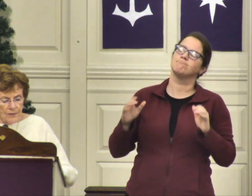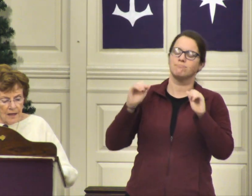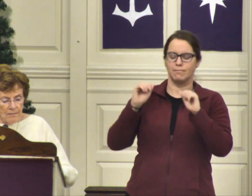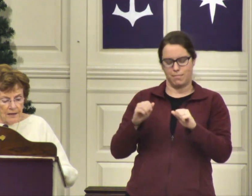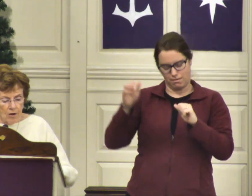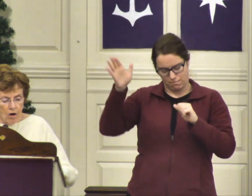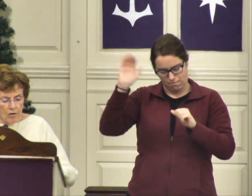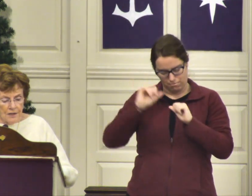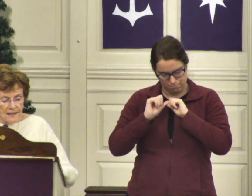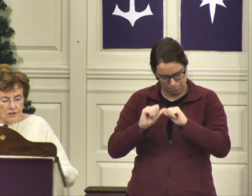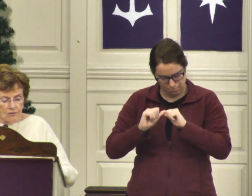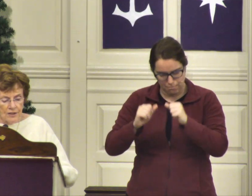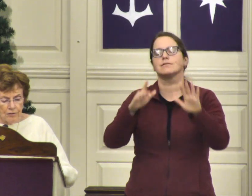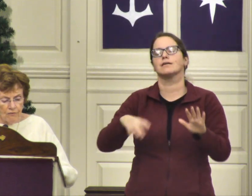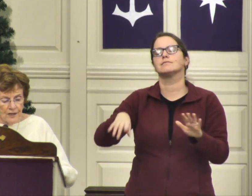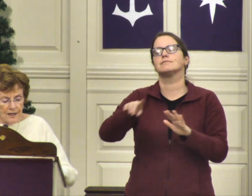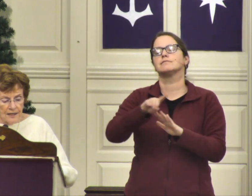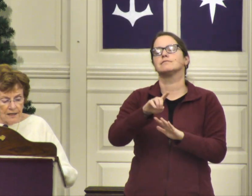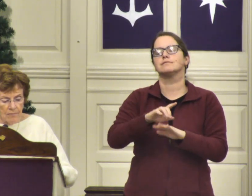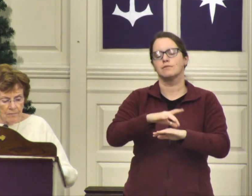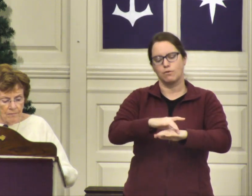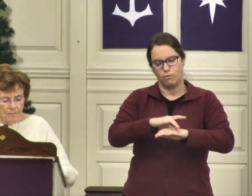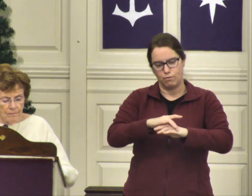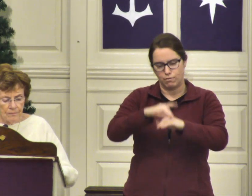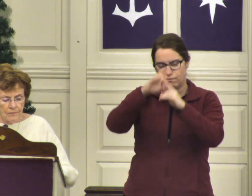may all the ends of the earth fear him.